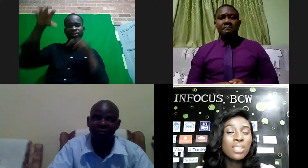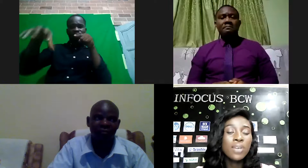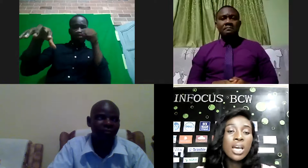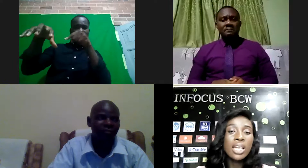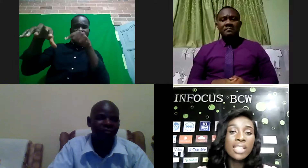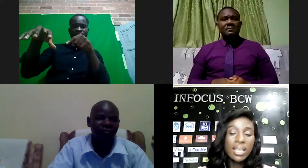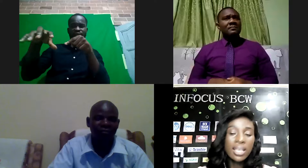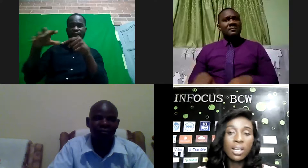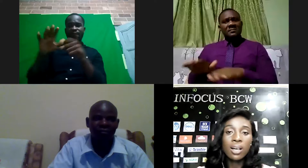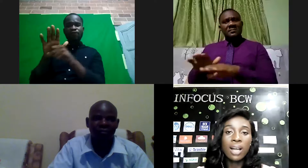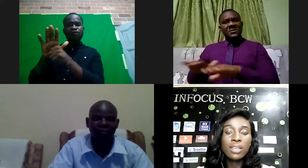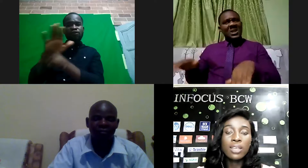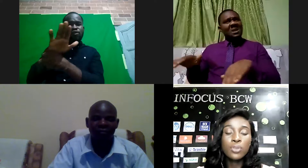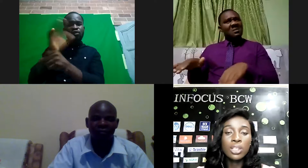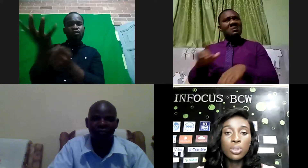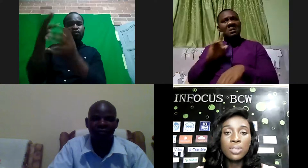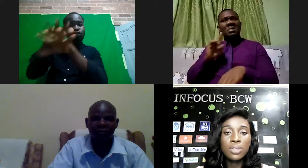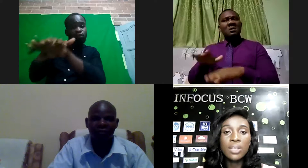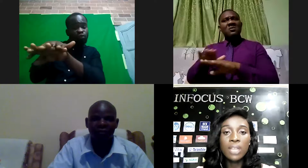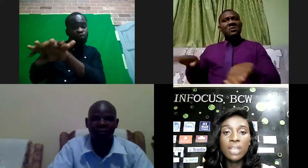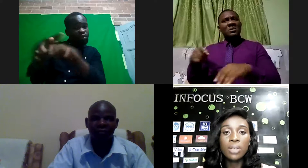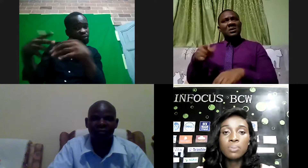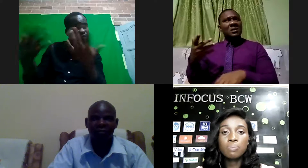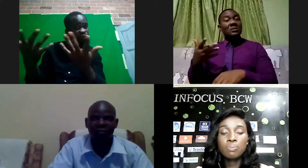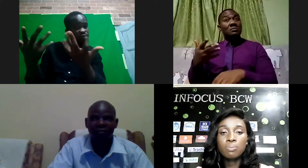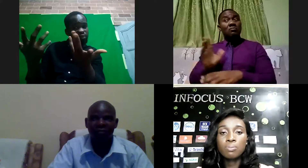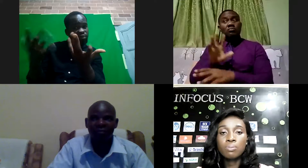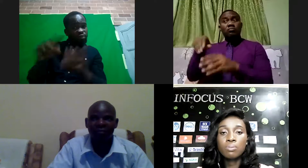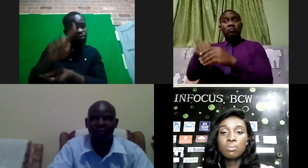inclusive in nature? Are they fully inclusive in nature?